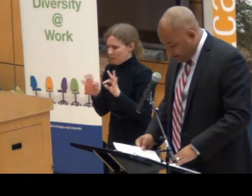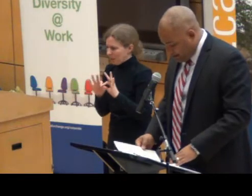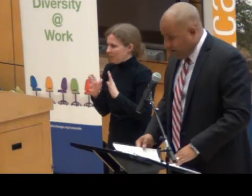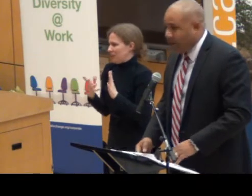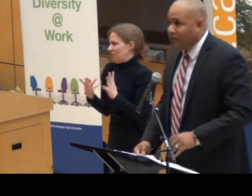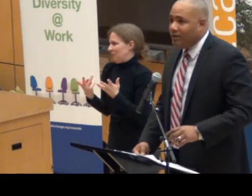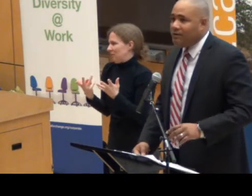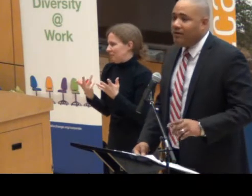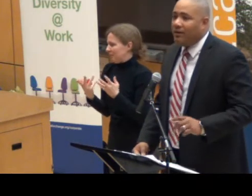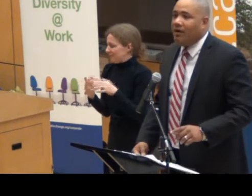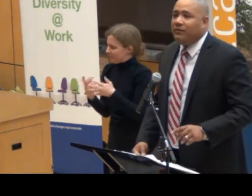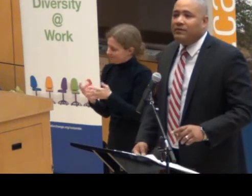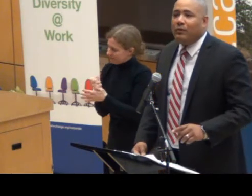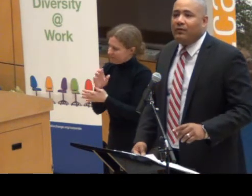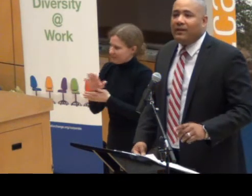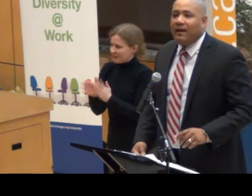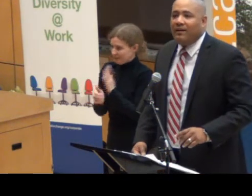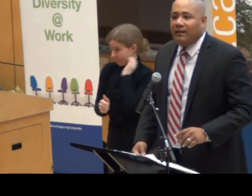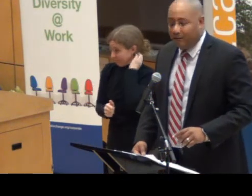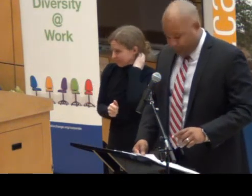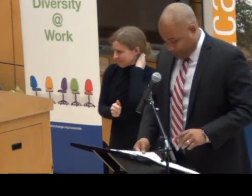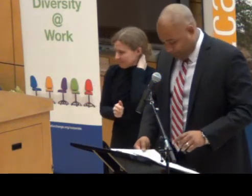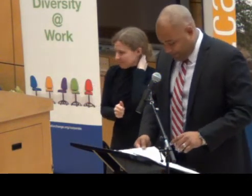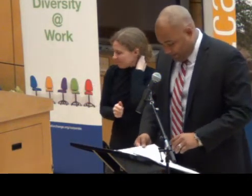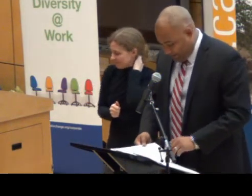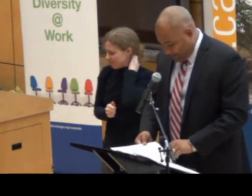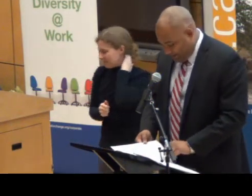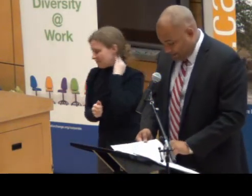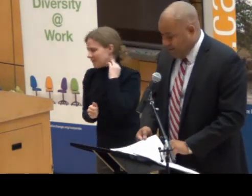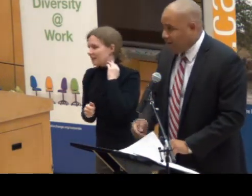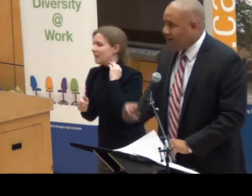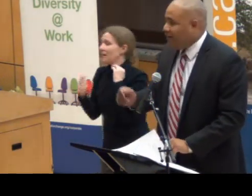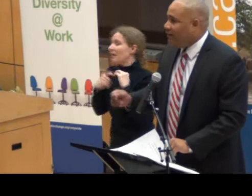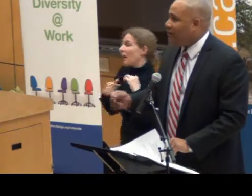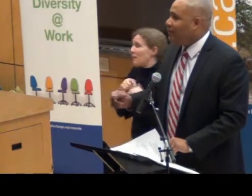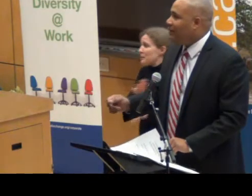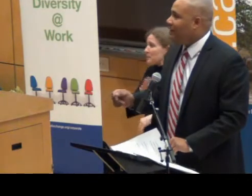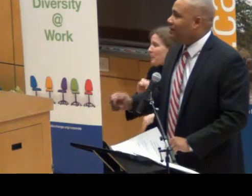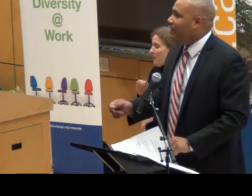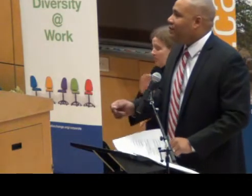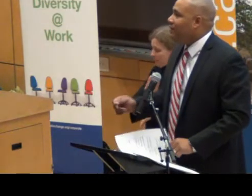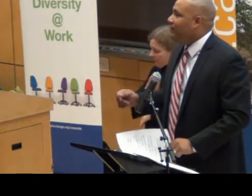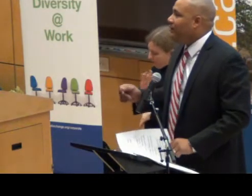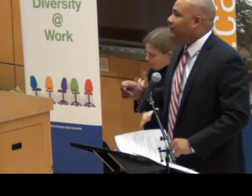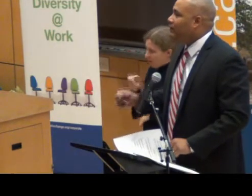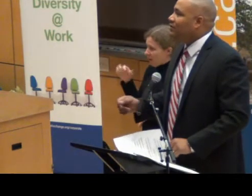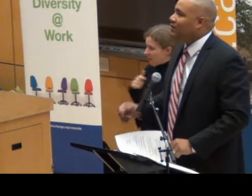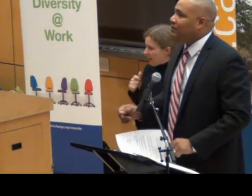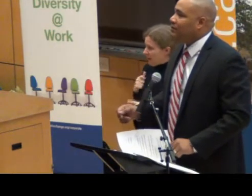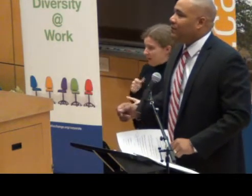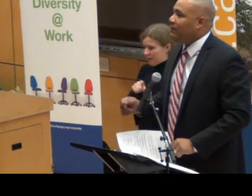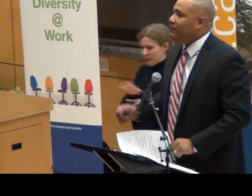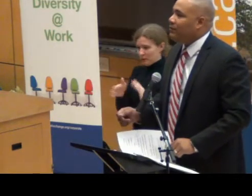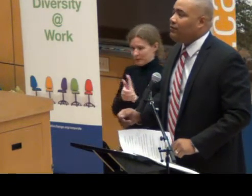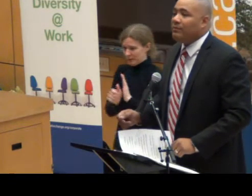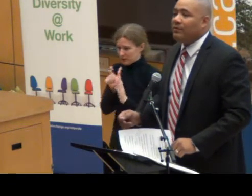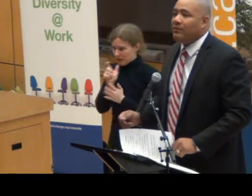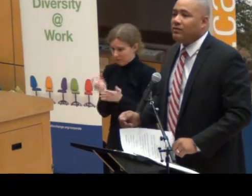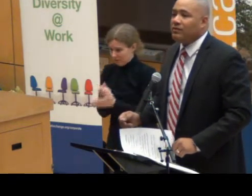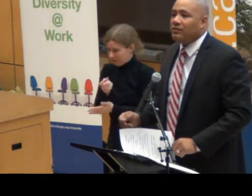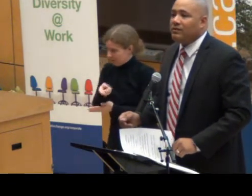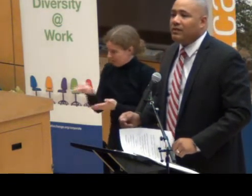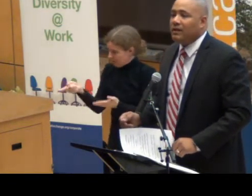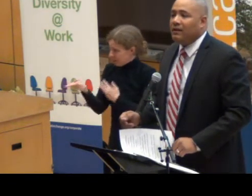costing us. According to the Conference Board of Canada, they say the underutilization of those skills by foreign